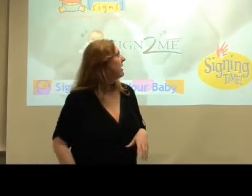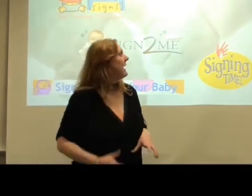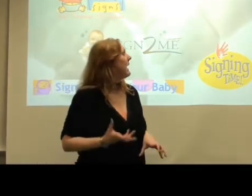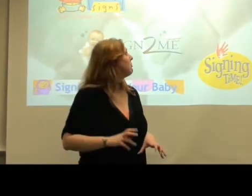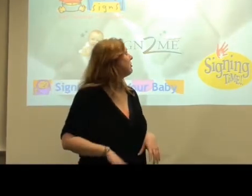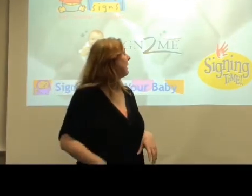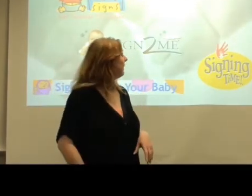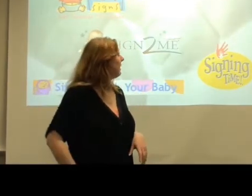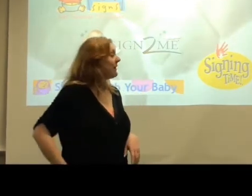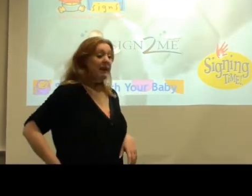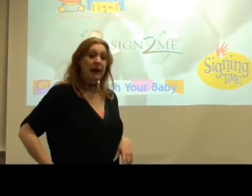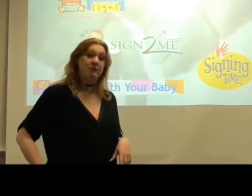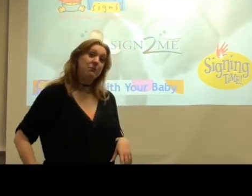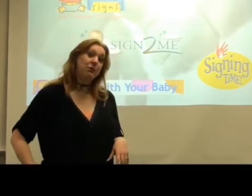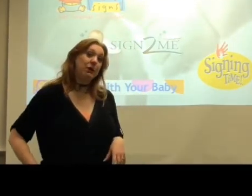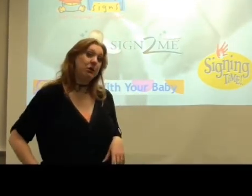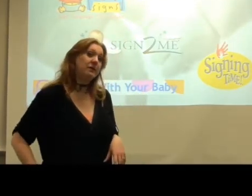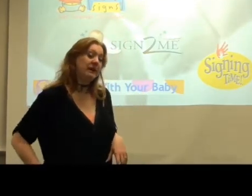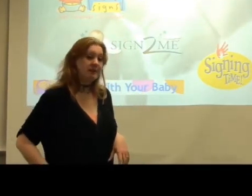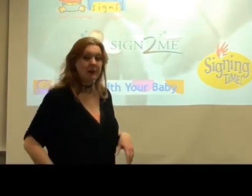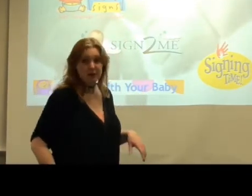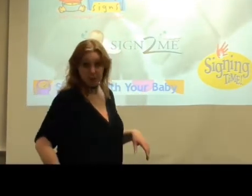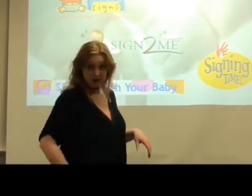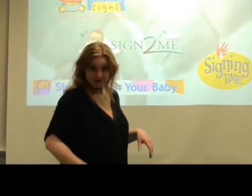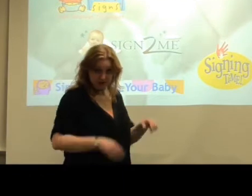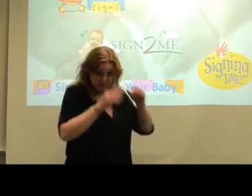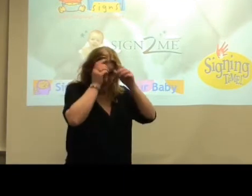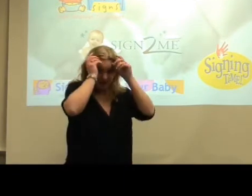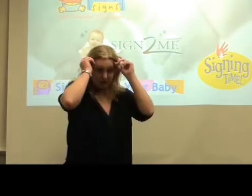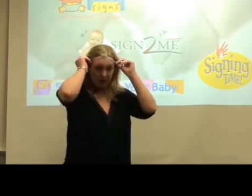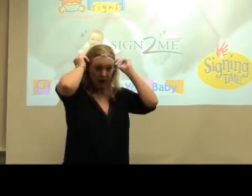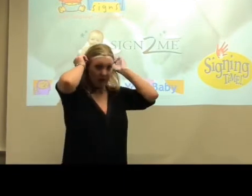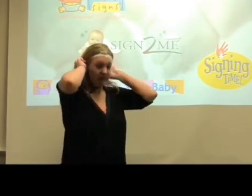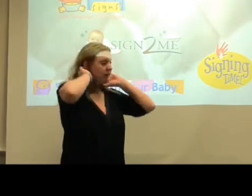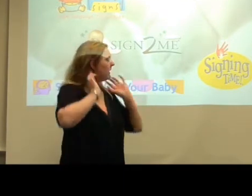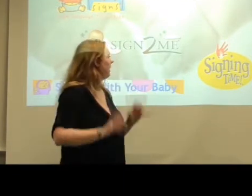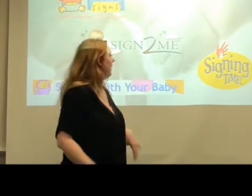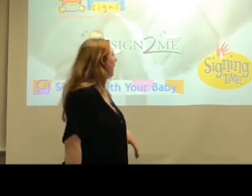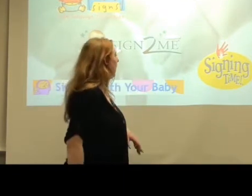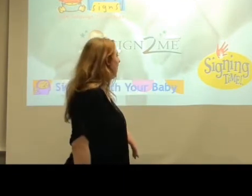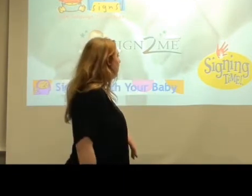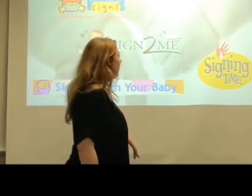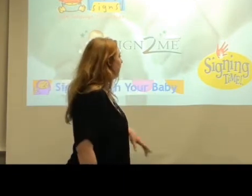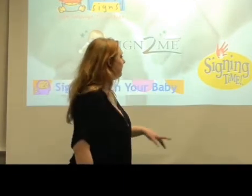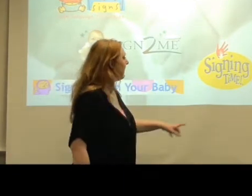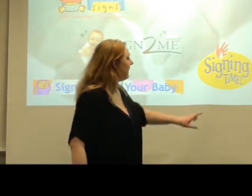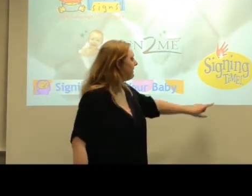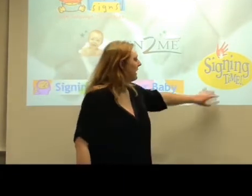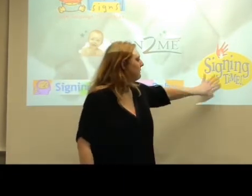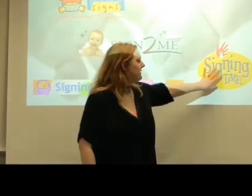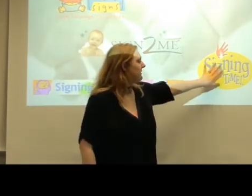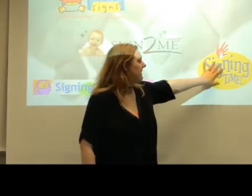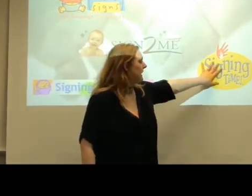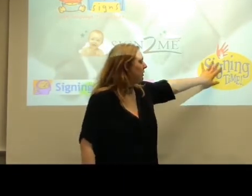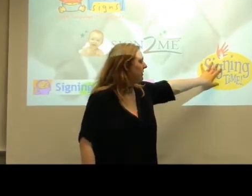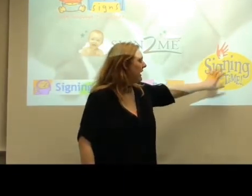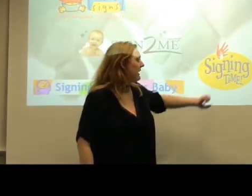kind of abstract. They have some pretty good things there, as well as some flashcards. Signing Time is the video that